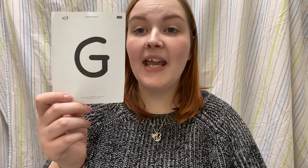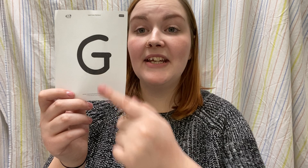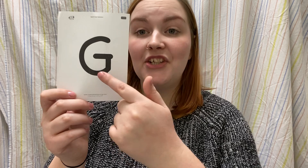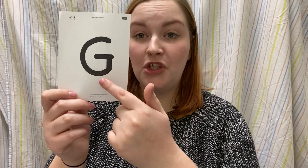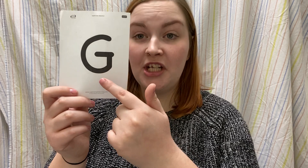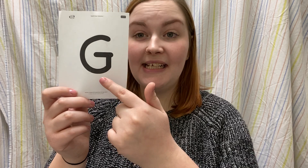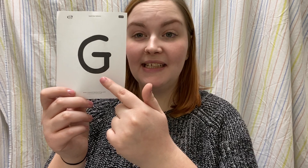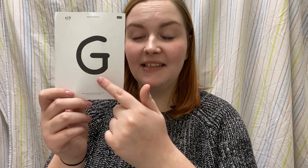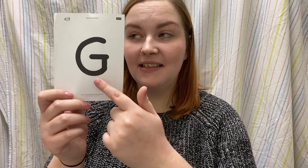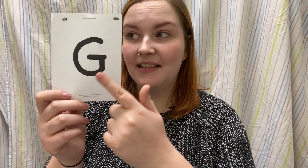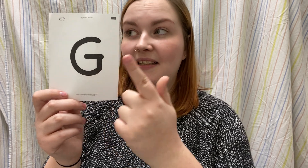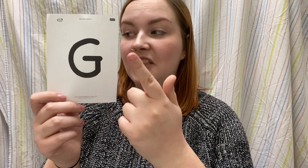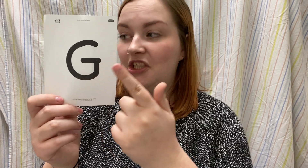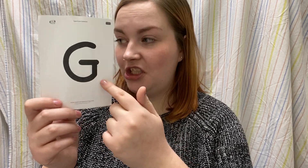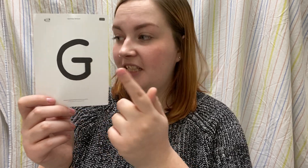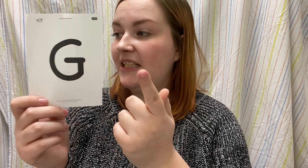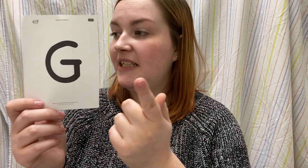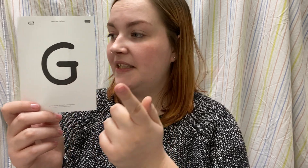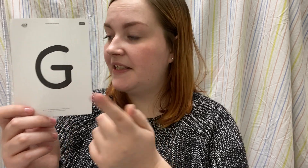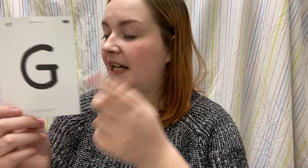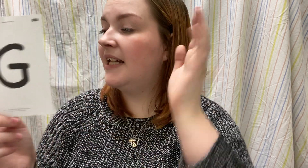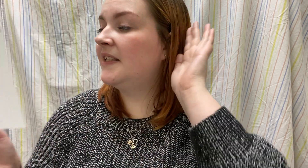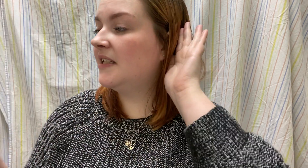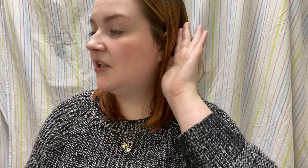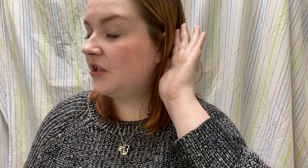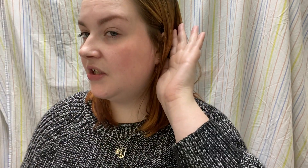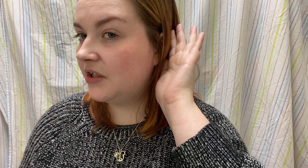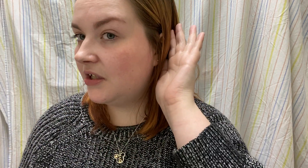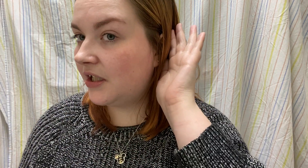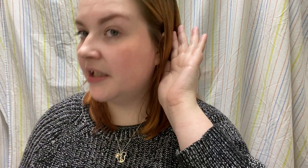G. G says G.